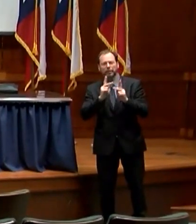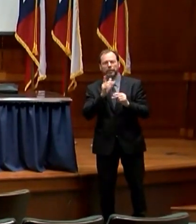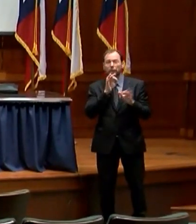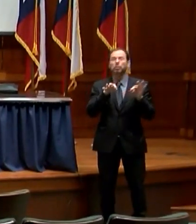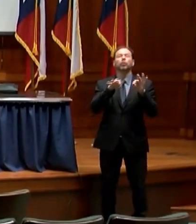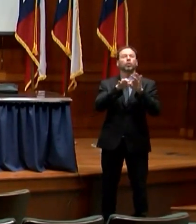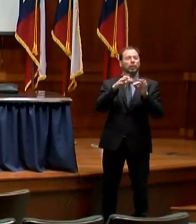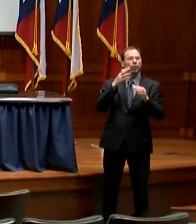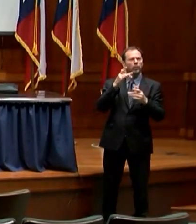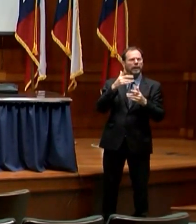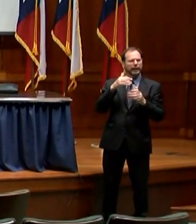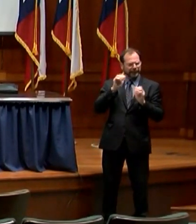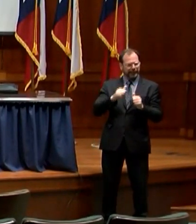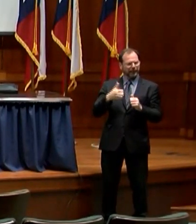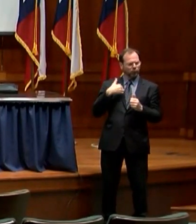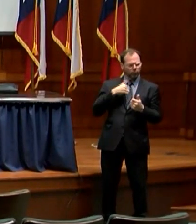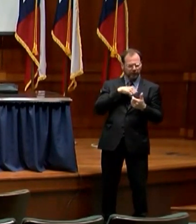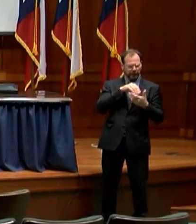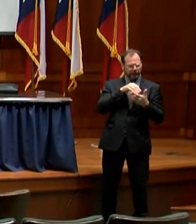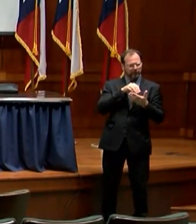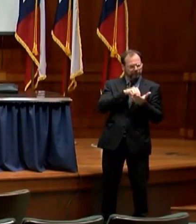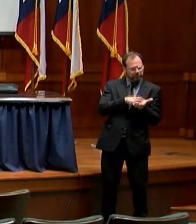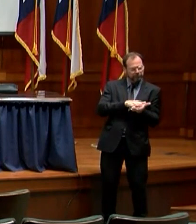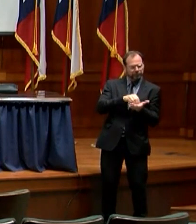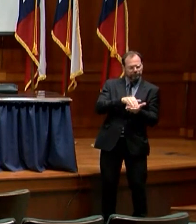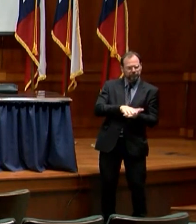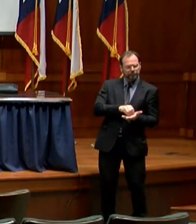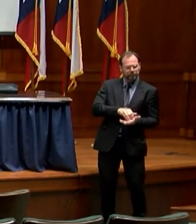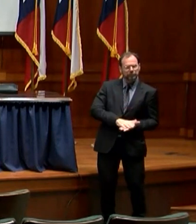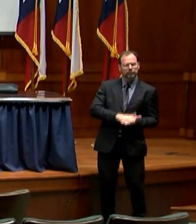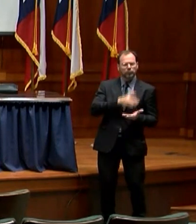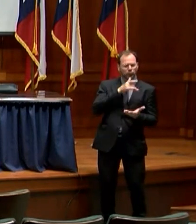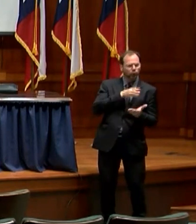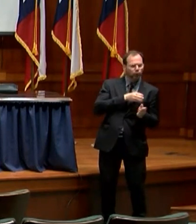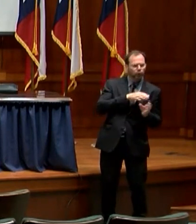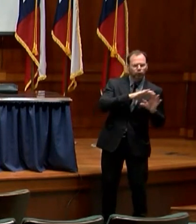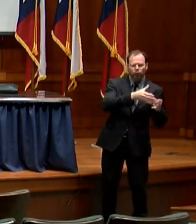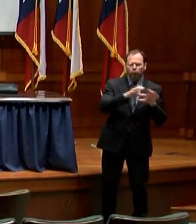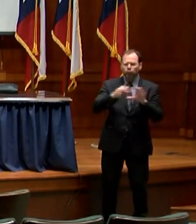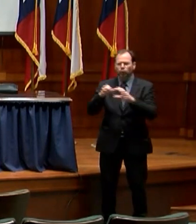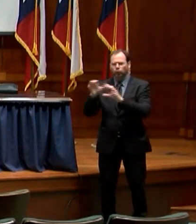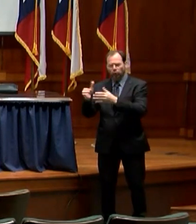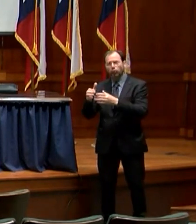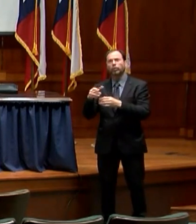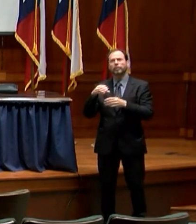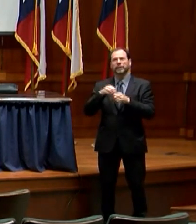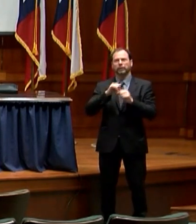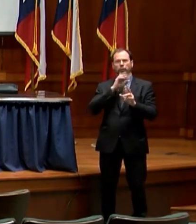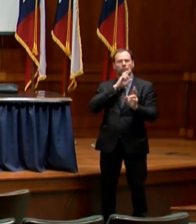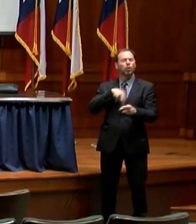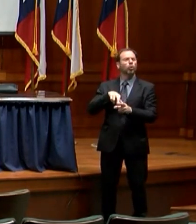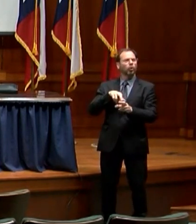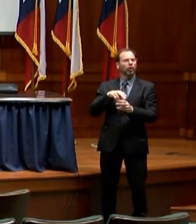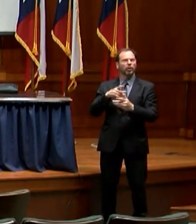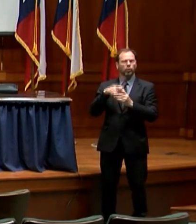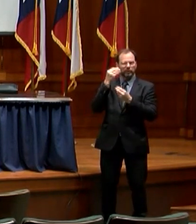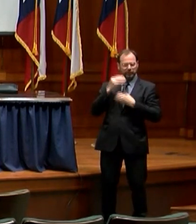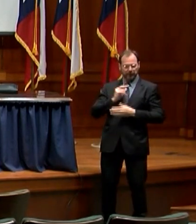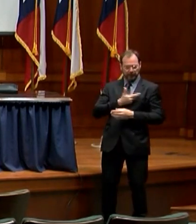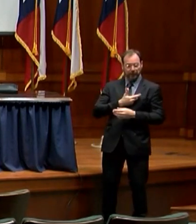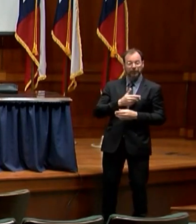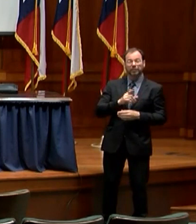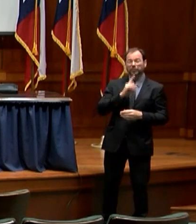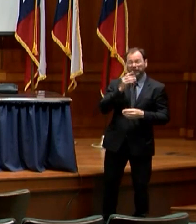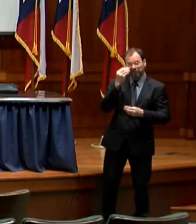we actually capture the data that you're talking about. In other words, the ethnicity type of data in the reporting that we get. And the